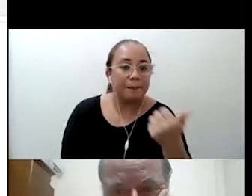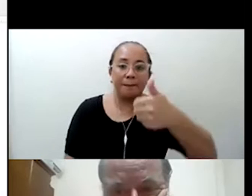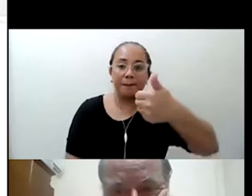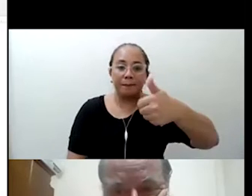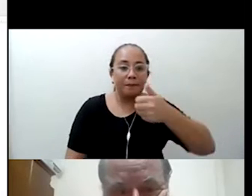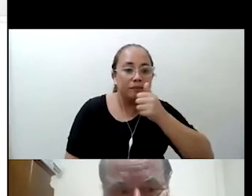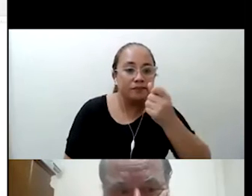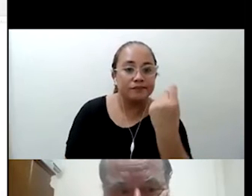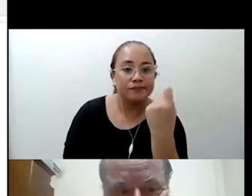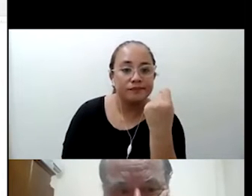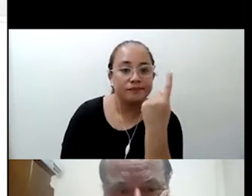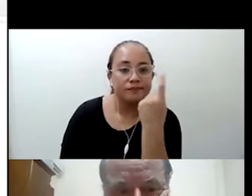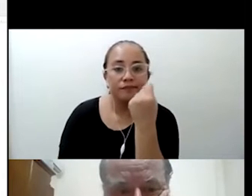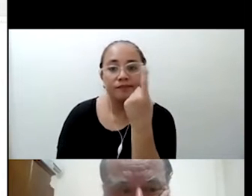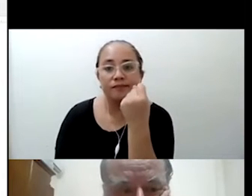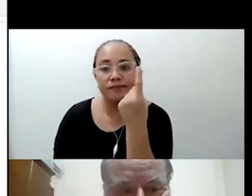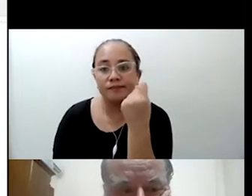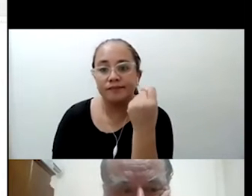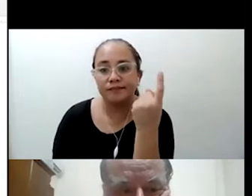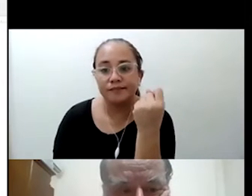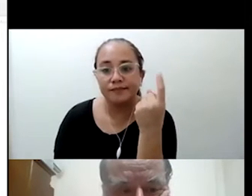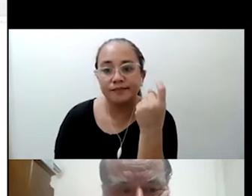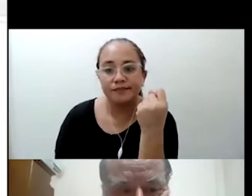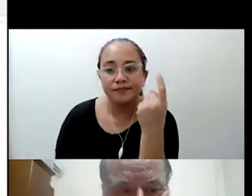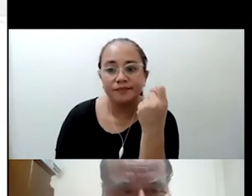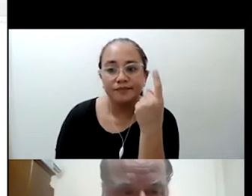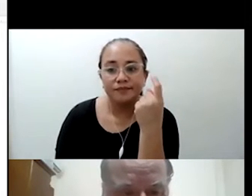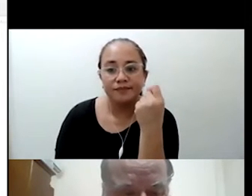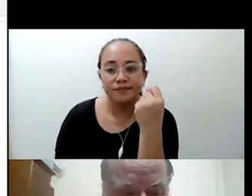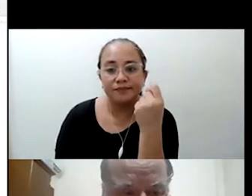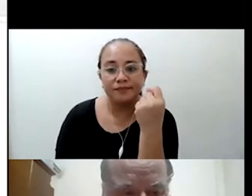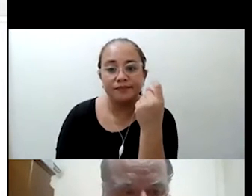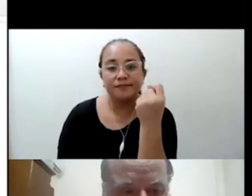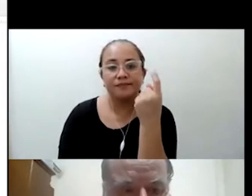Jasmine, Shaq, Marvin, Peeves, Meng, Yami signs B.